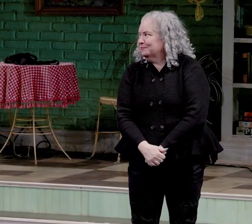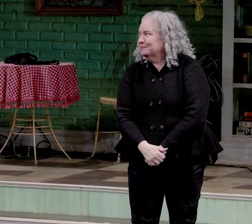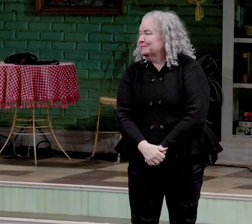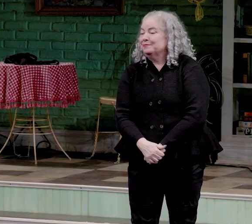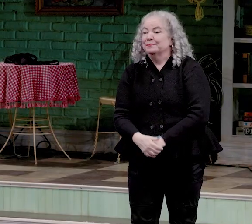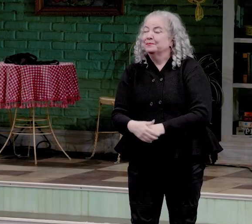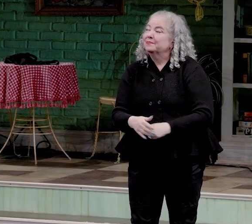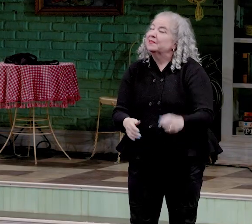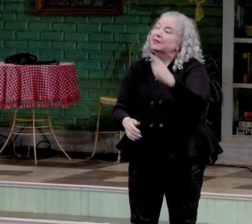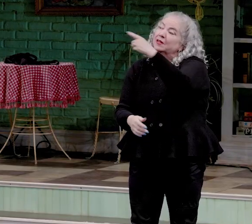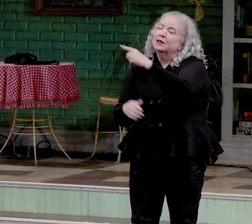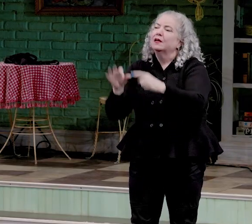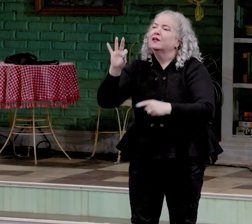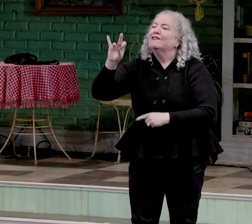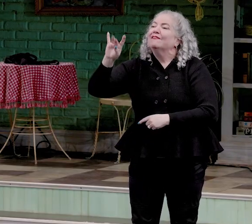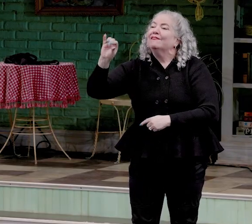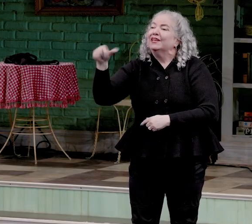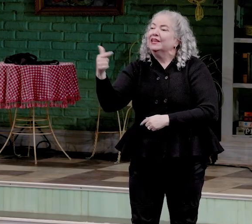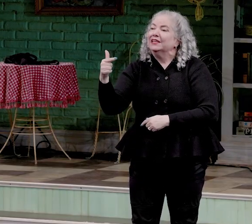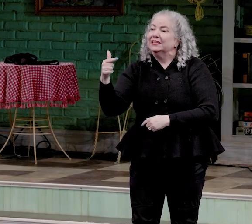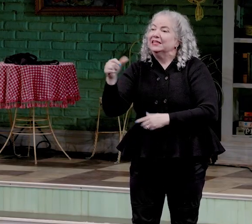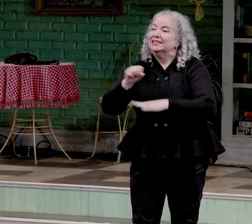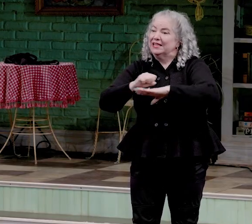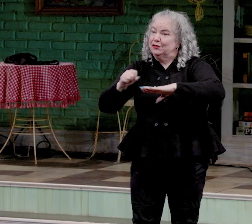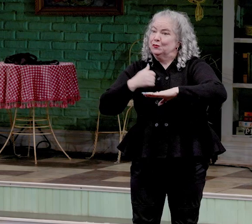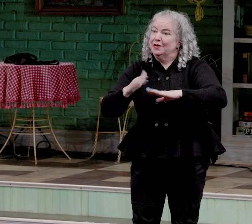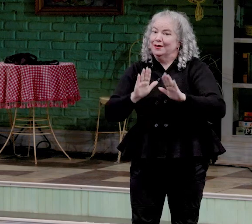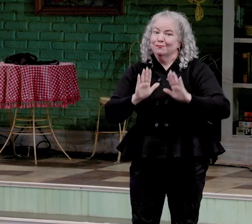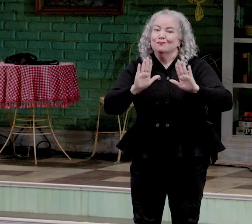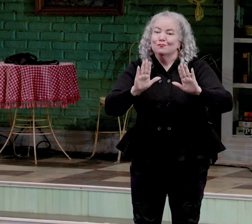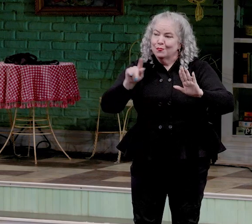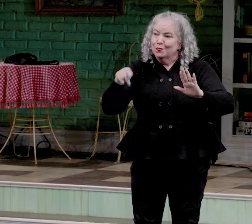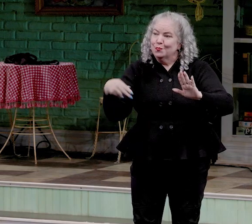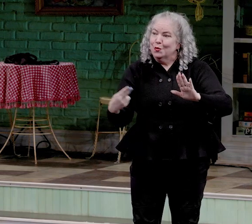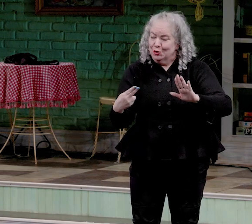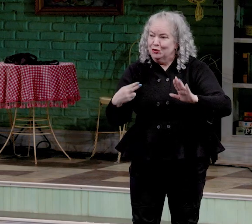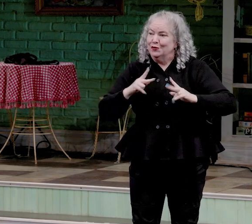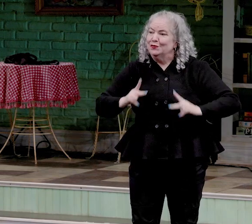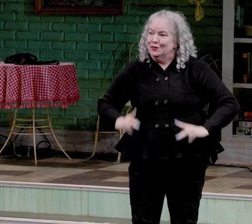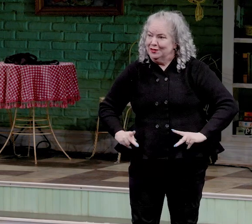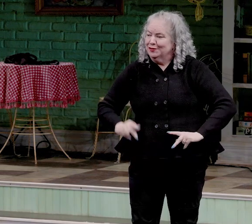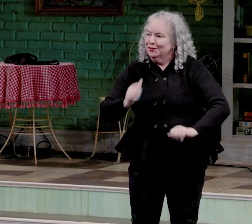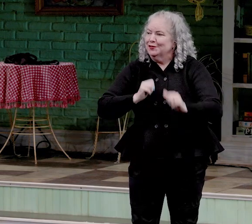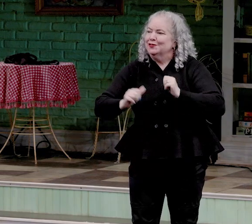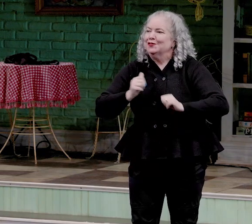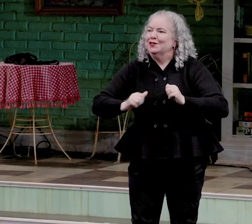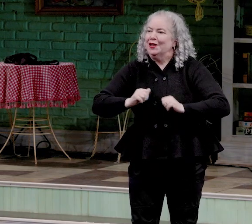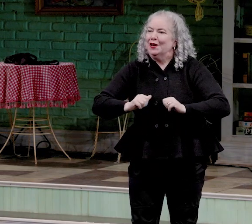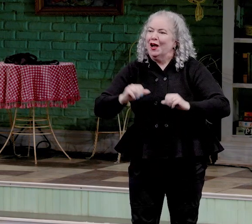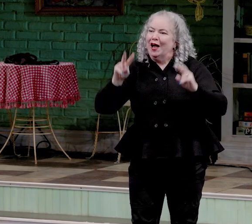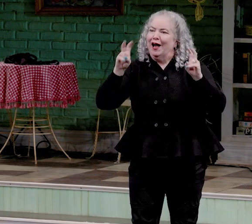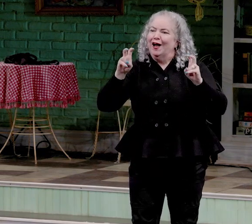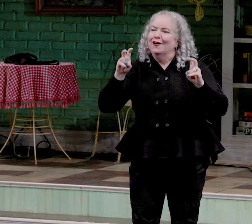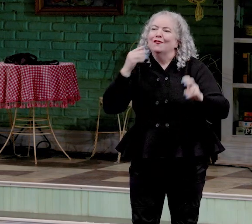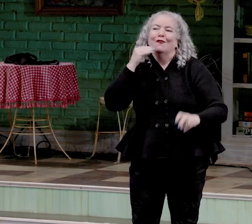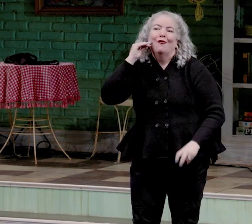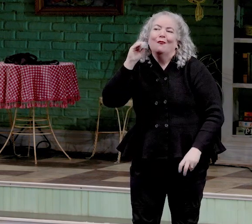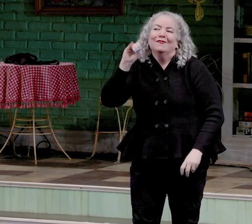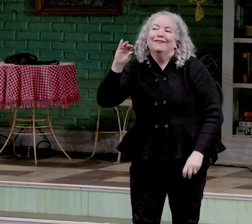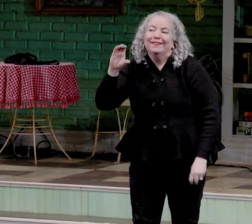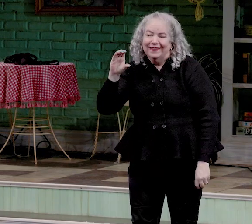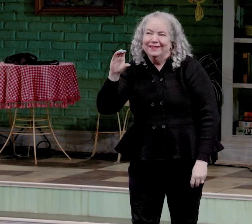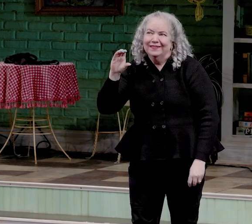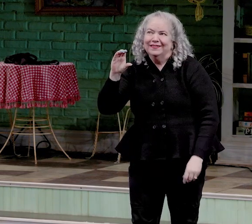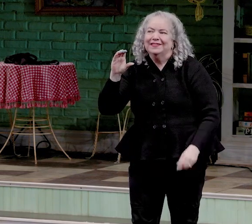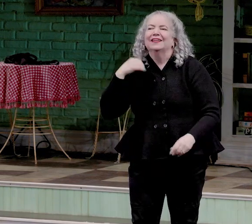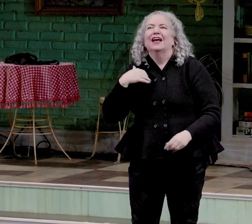On the Fielding stage, we just closed a presentation of Push Physical Theater's Homesick. Upstairs in the rehearsal hall, the company has